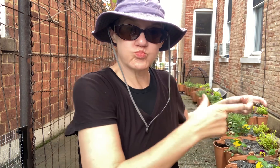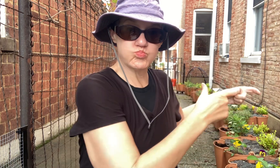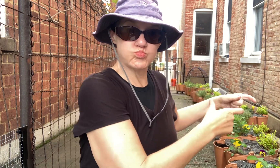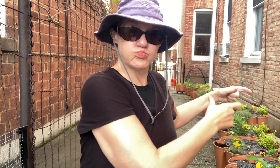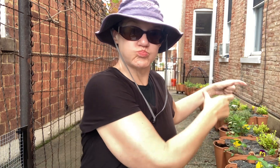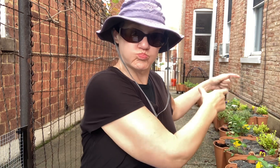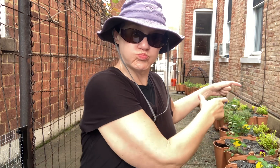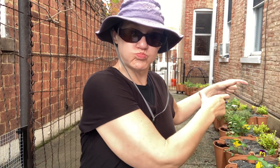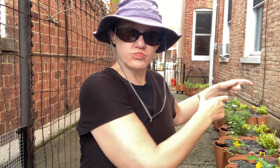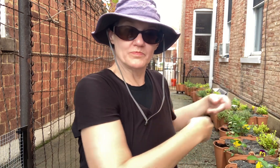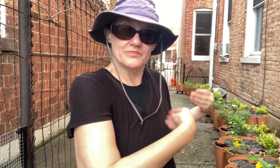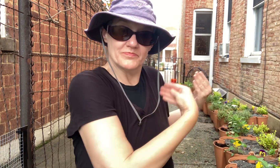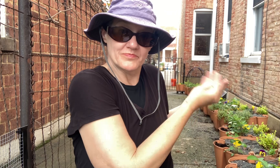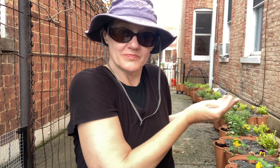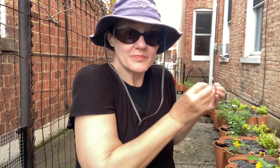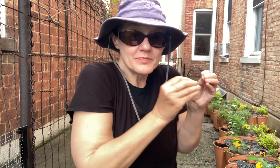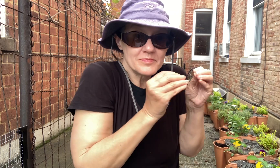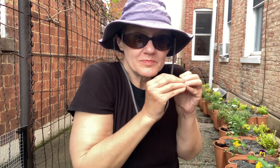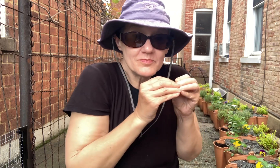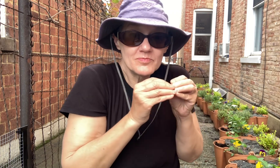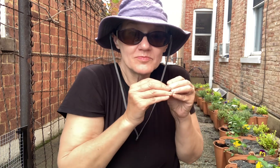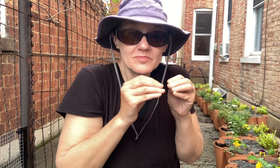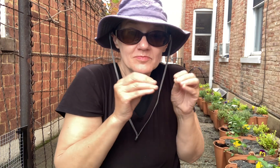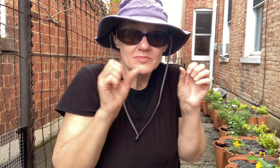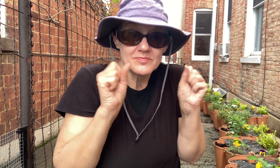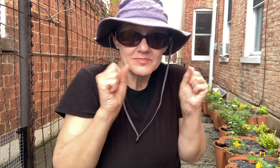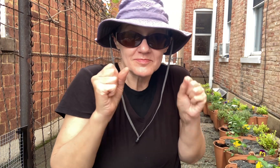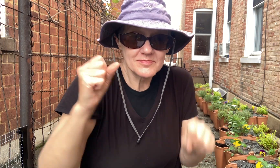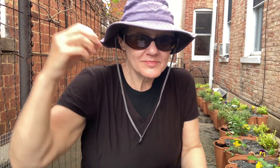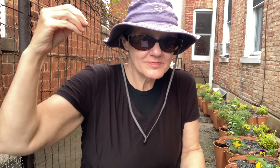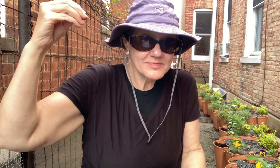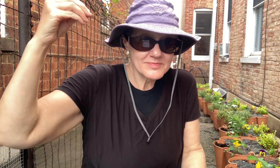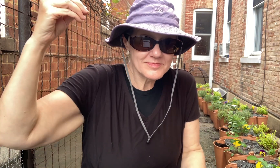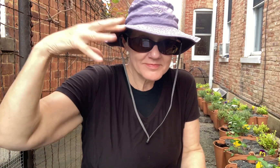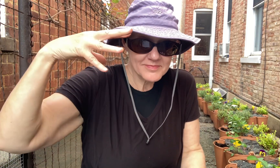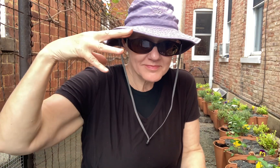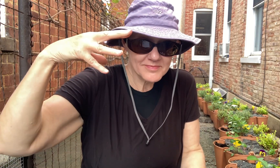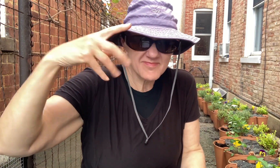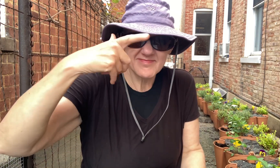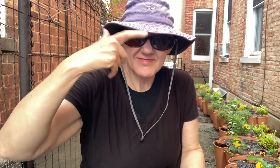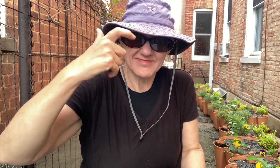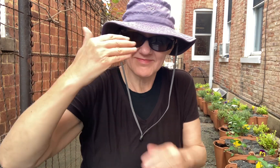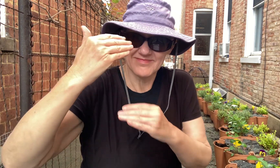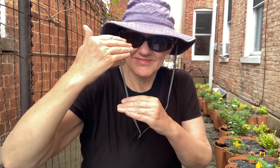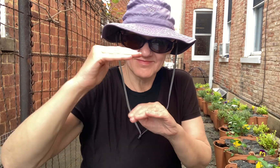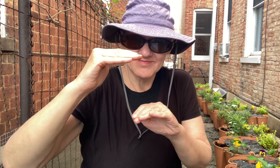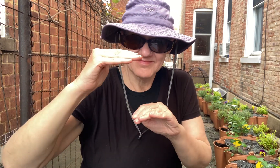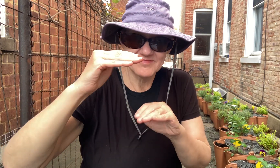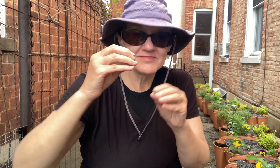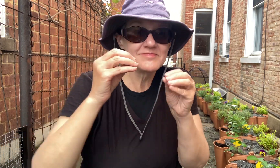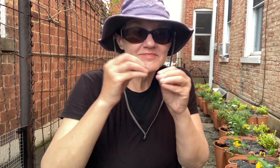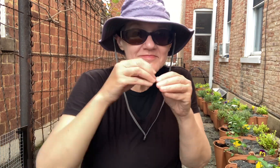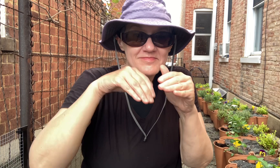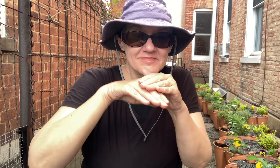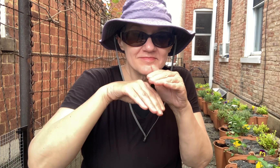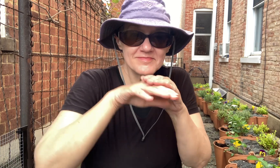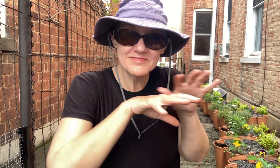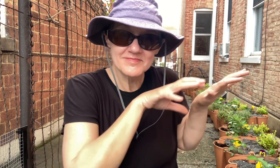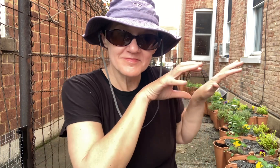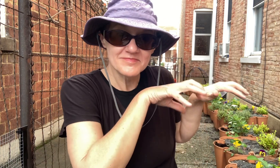I unstacked the GreenStalk. It gives them more access to the winter sun because it's very limited, more